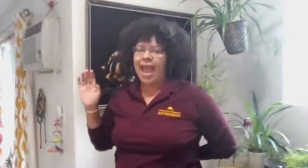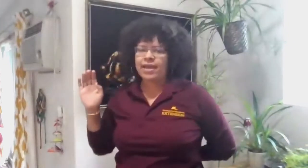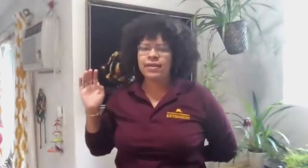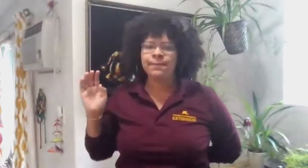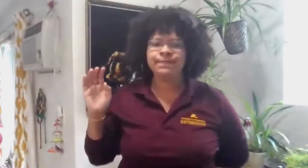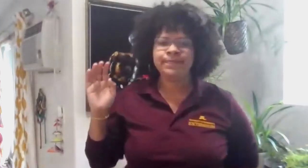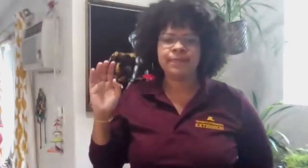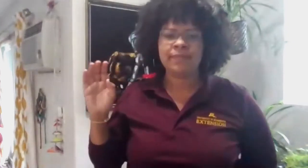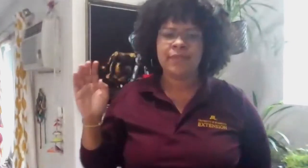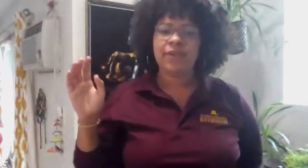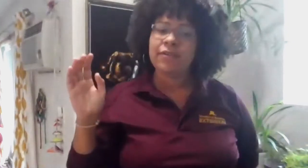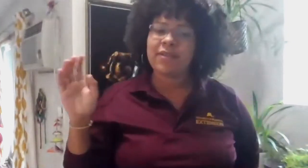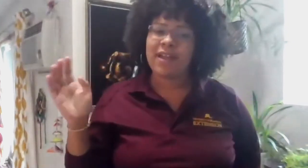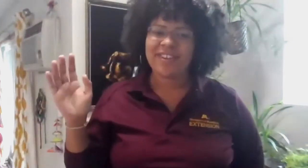back. You can do this also.